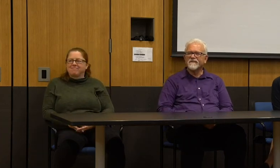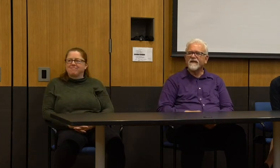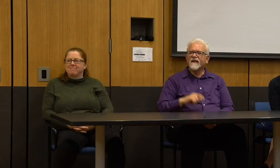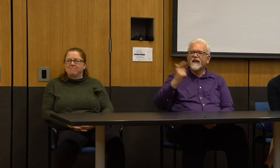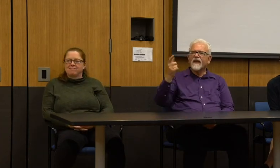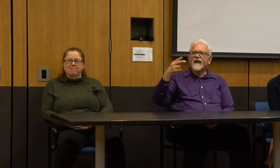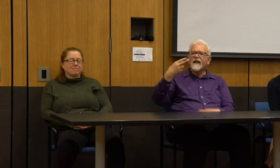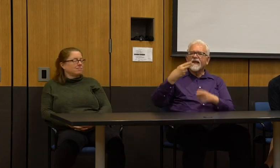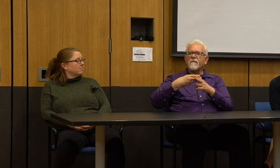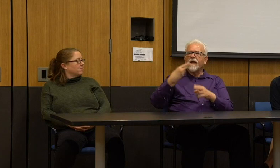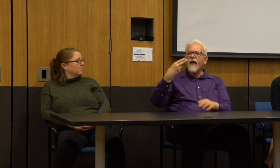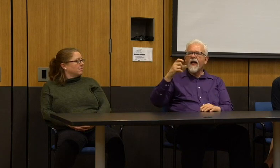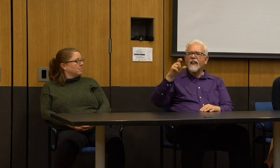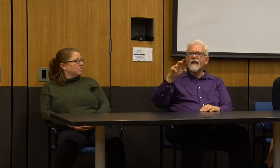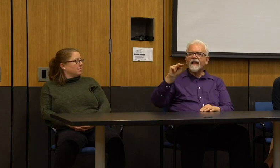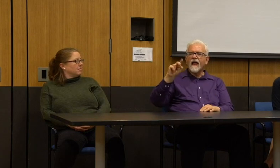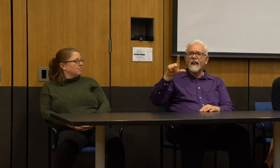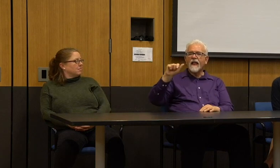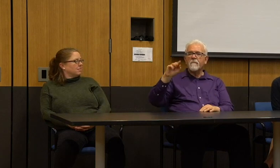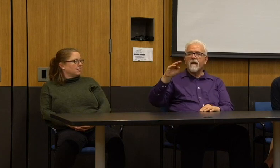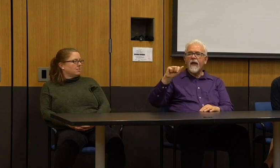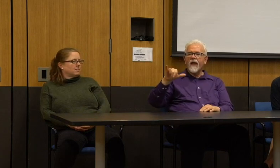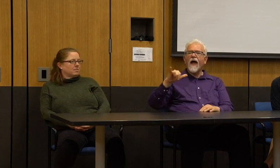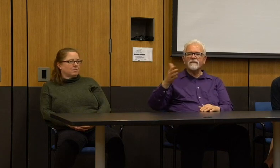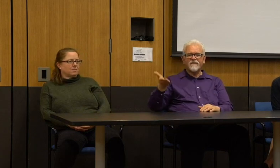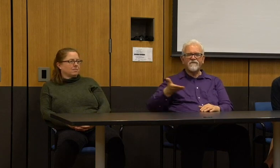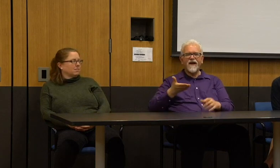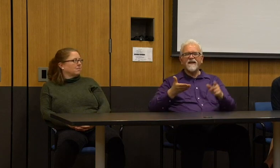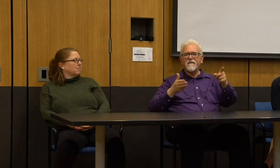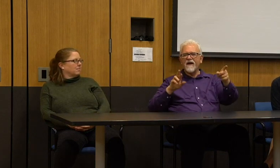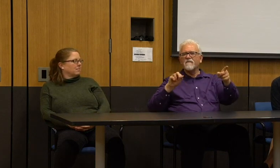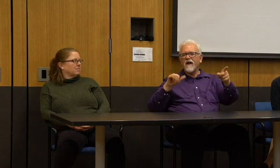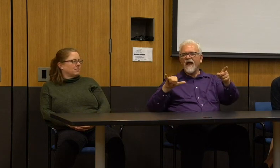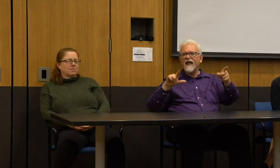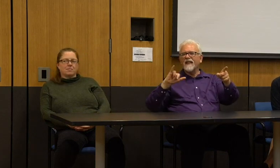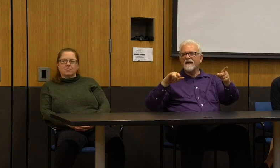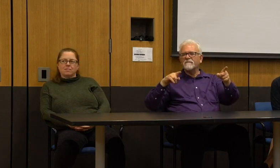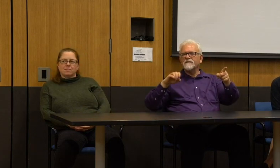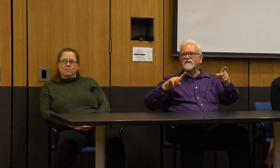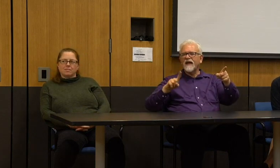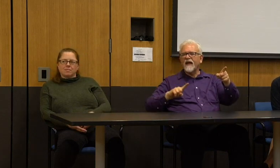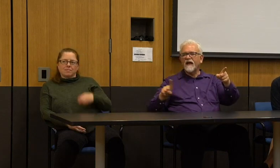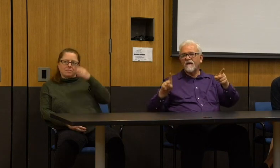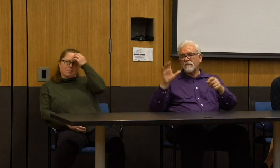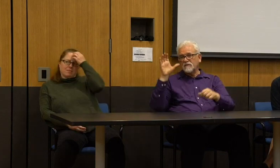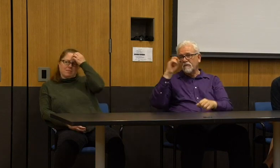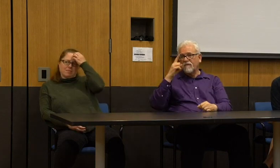My name is Helen Lemay. I was invited by Ray to shape it, presumably for a learning